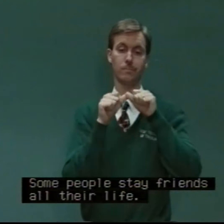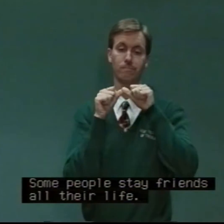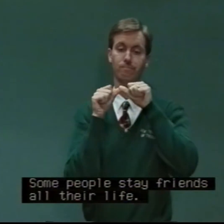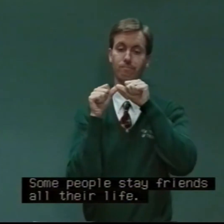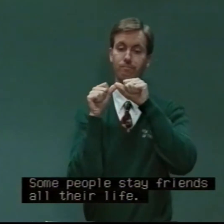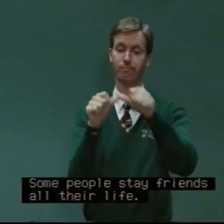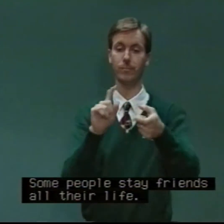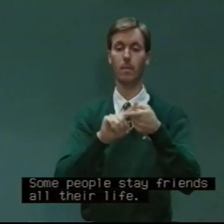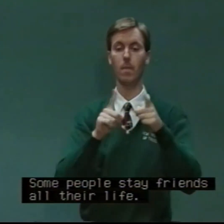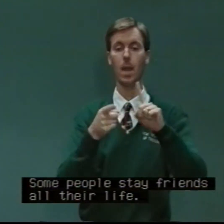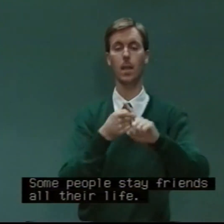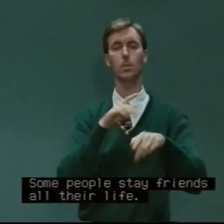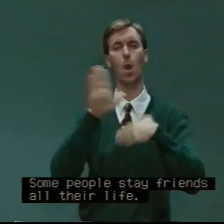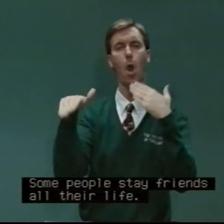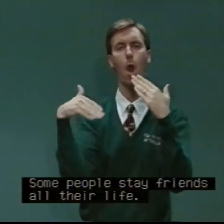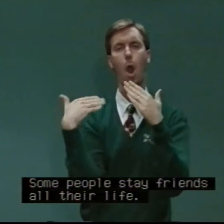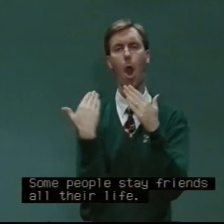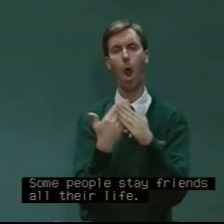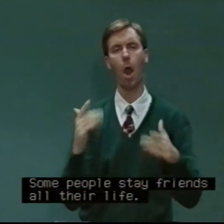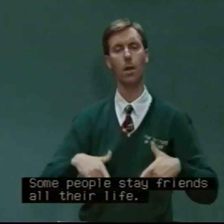Some people stay friends all their life.